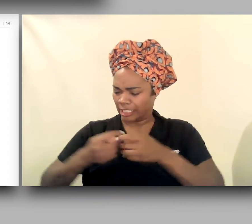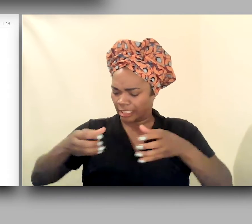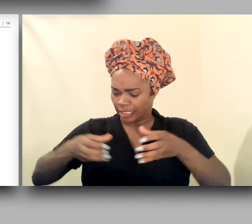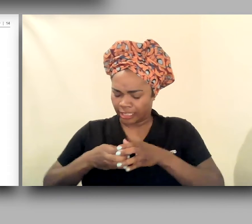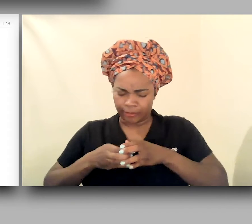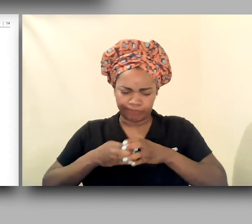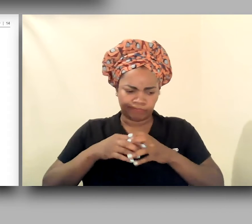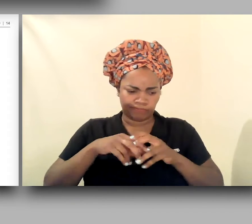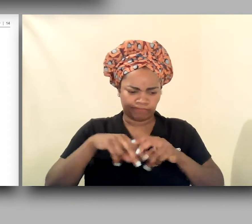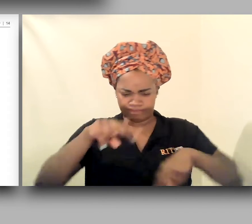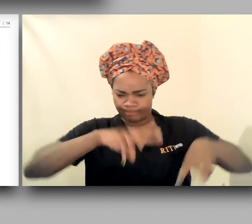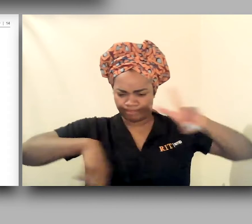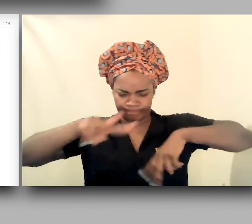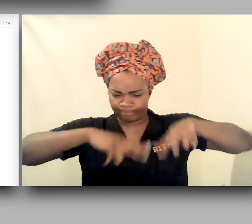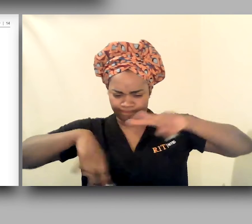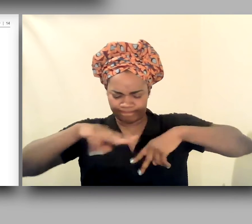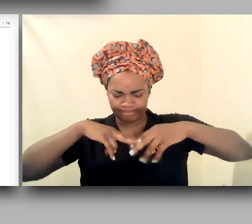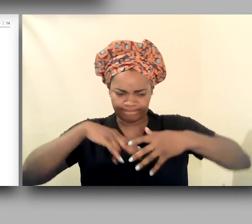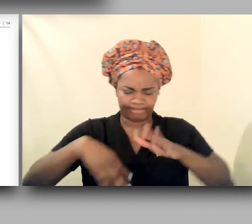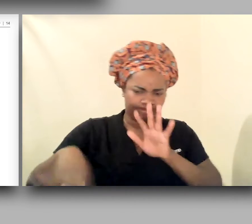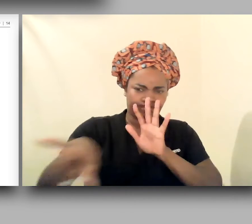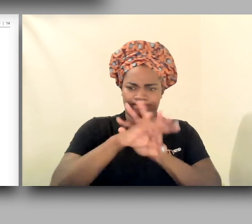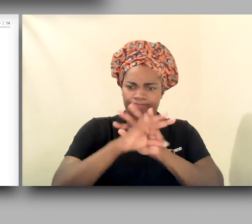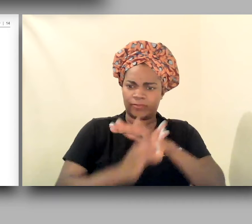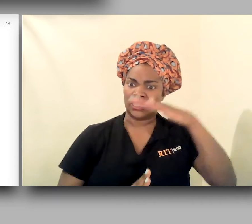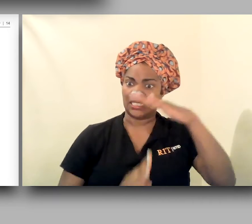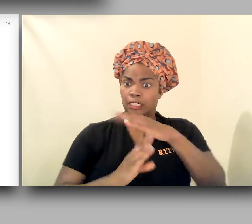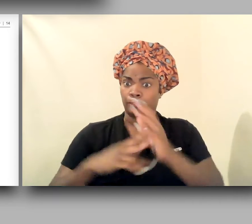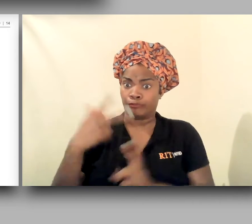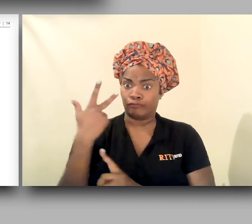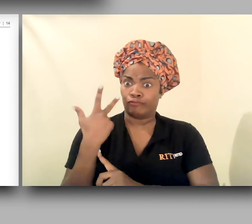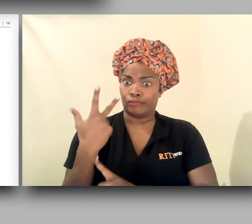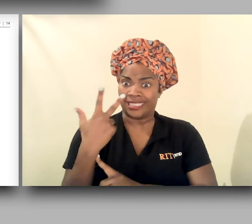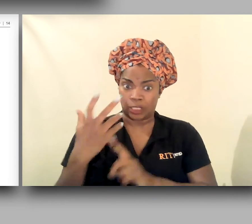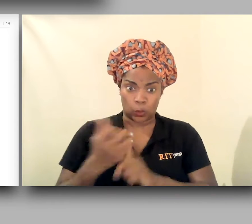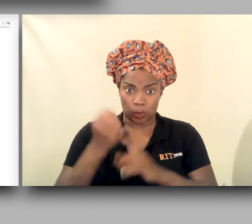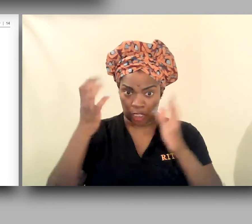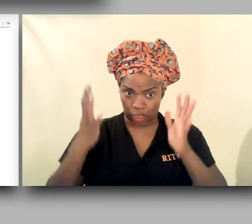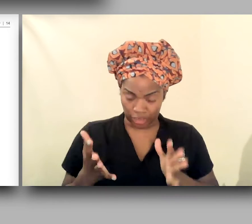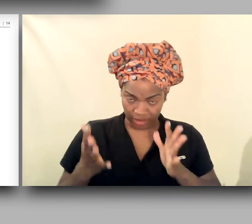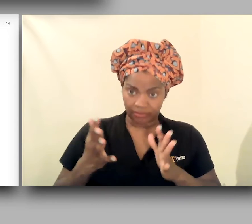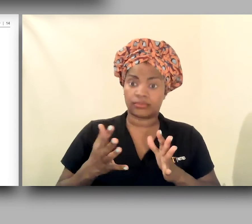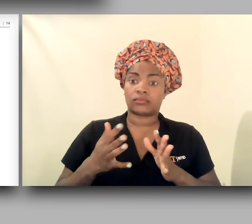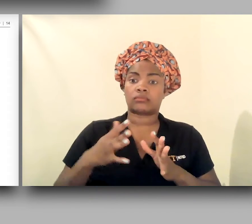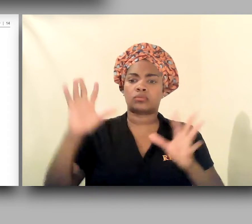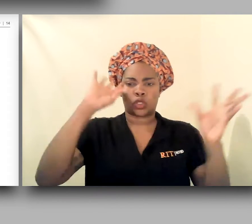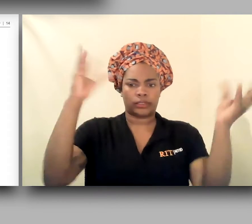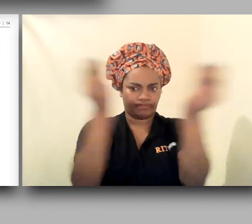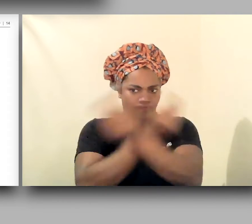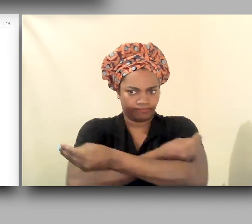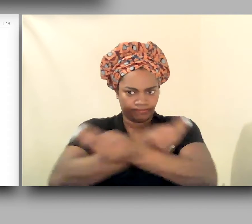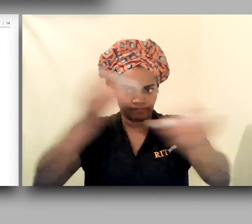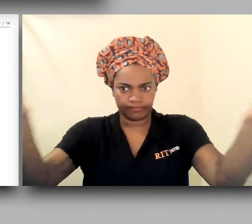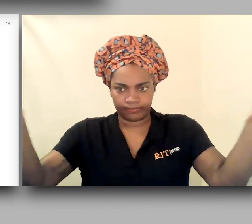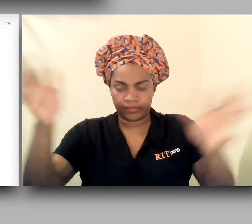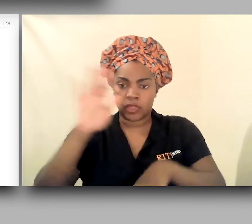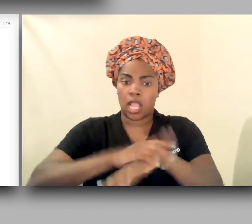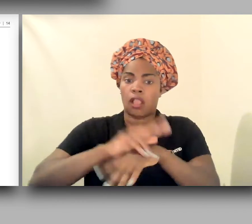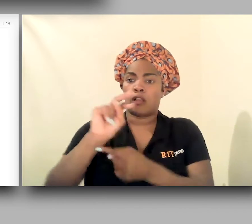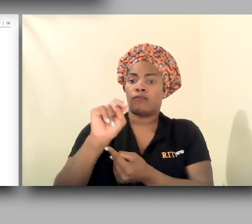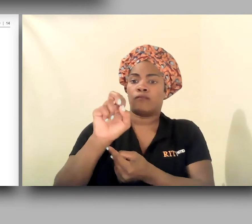team to help. So we're going to we have a team of judges that will pick the top 3 winners of